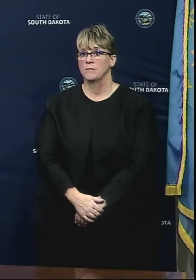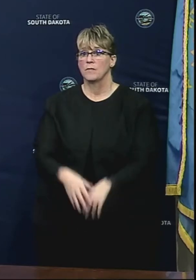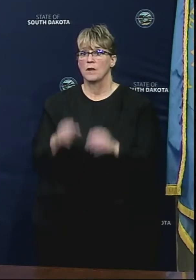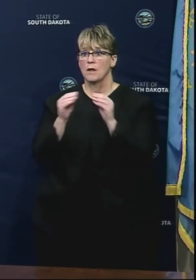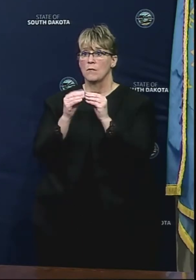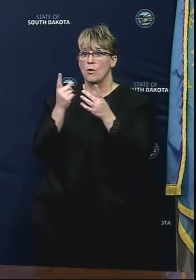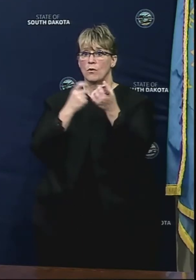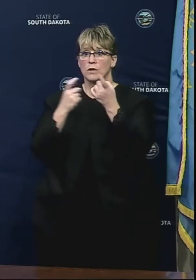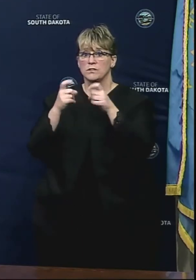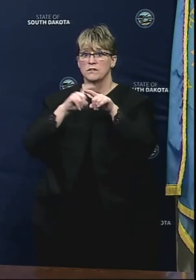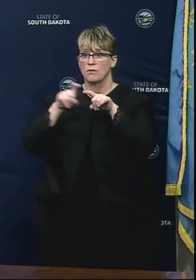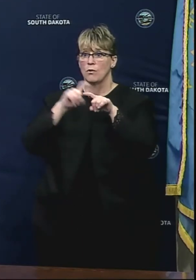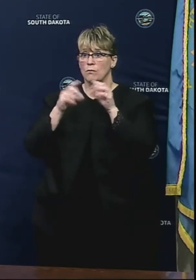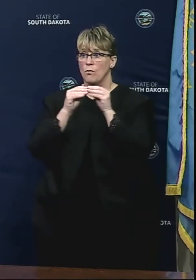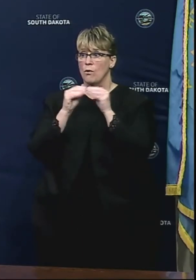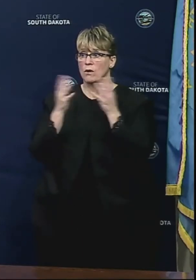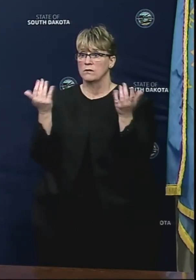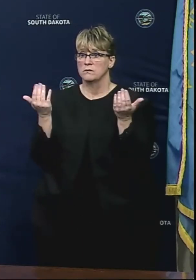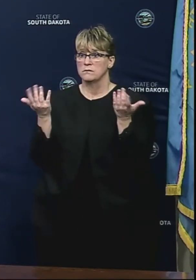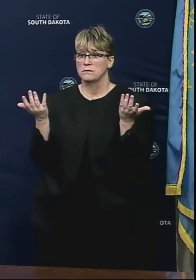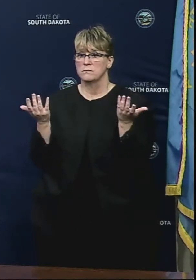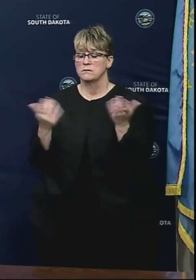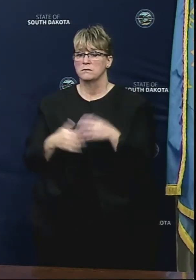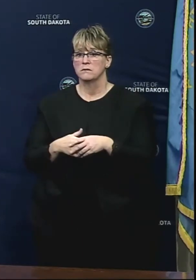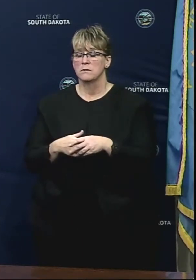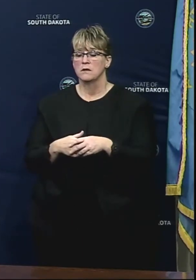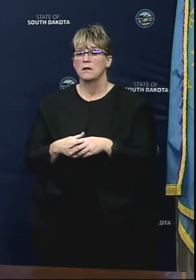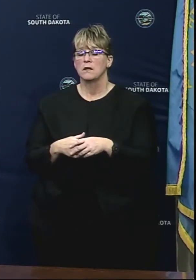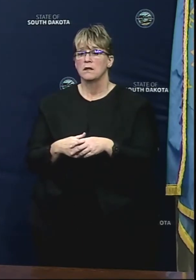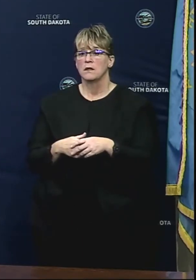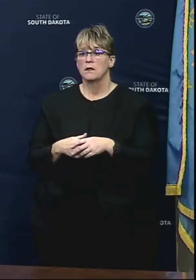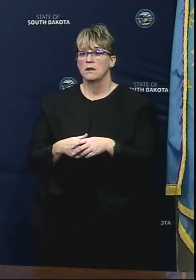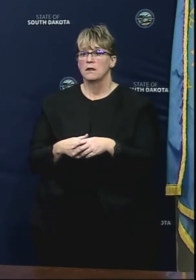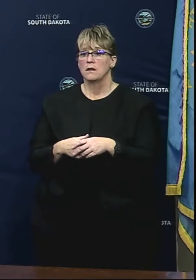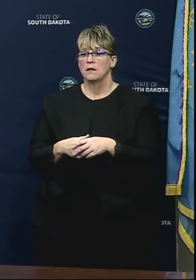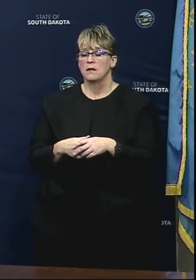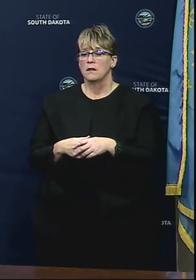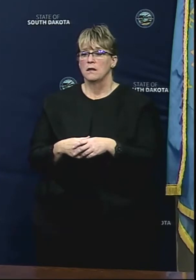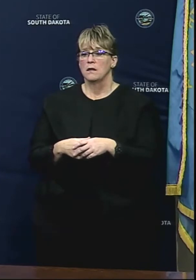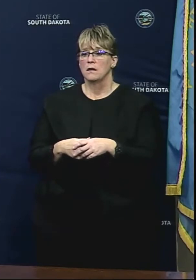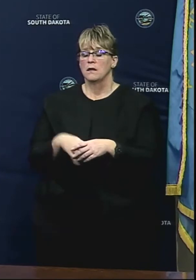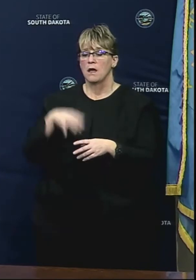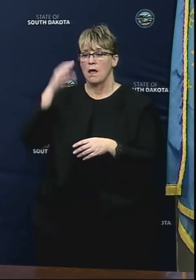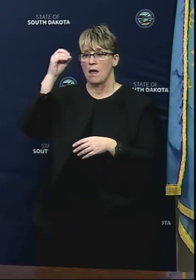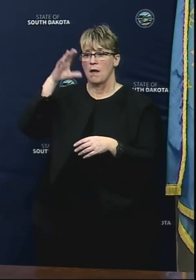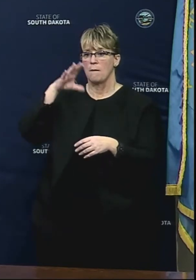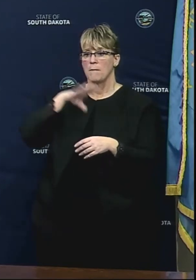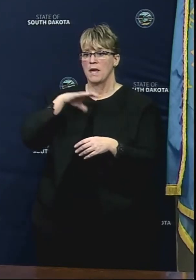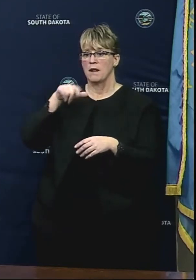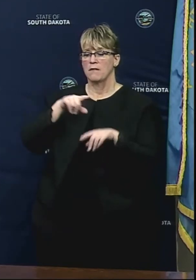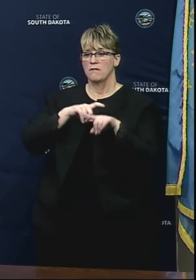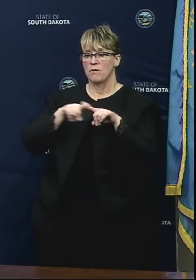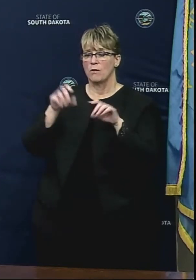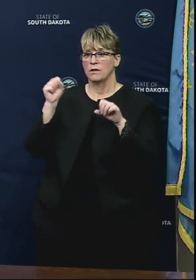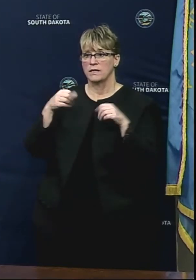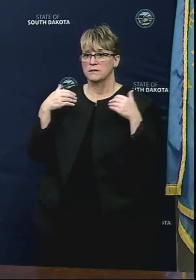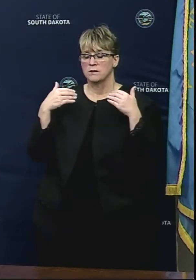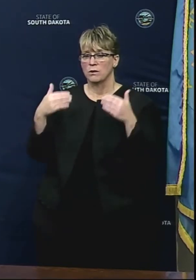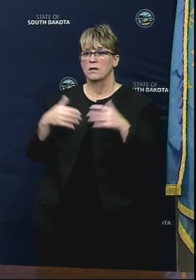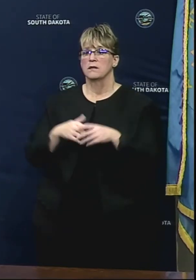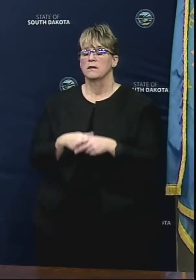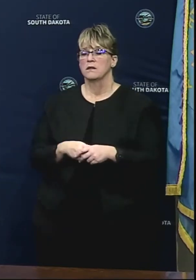Further questions on the phone? Governor Nick Reagan, Coda Territory News. Yes, Nick, go